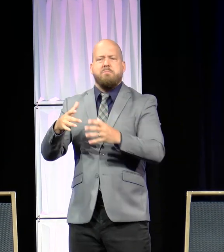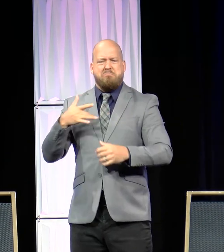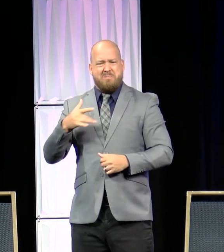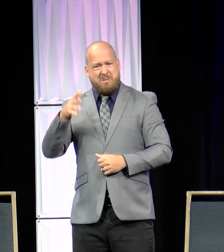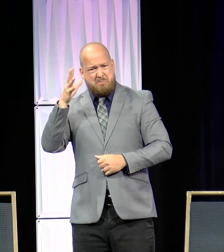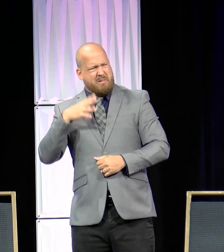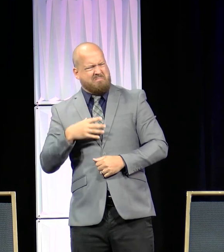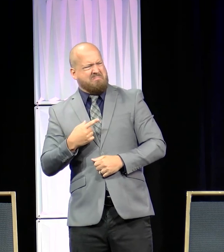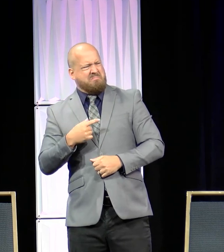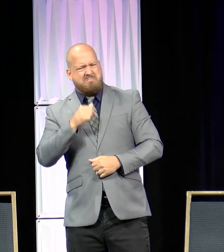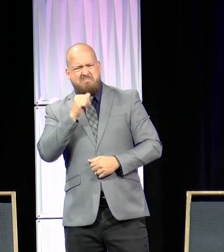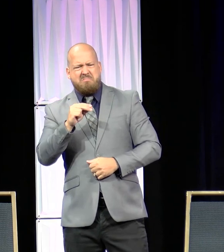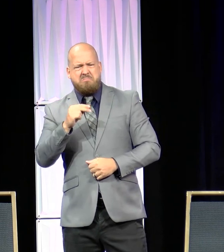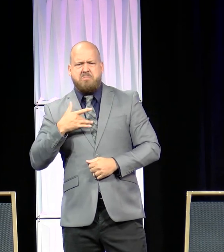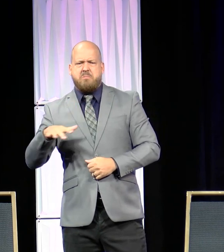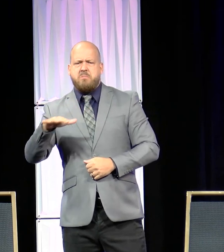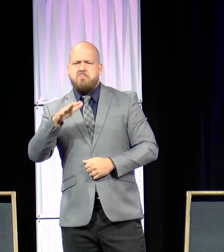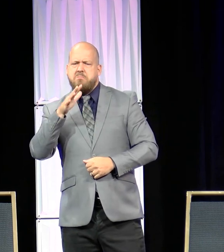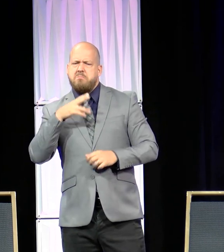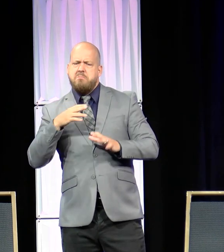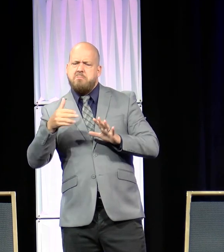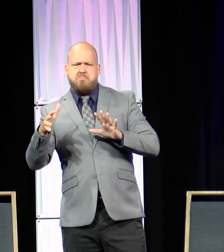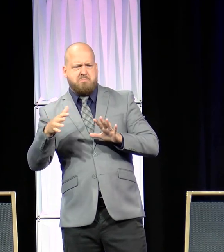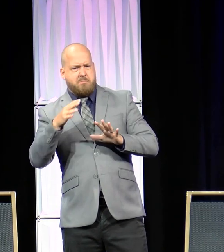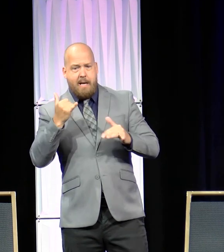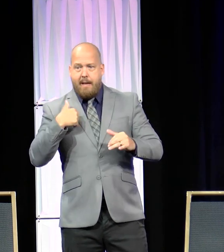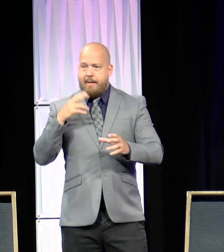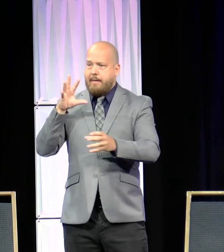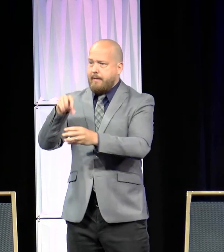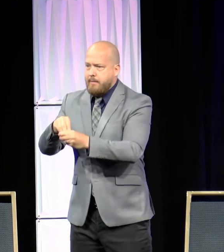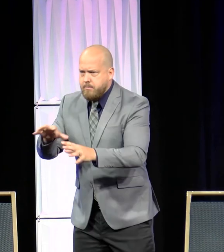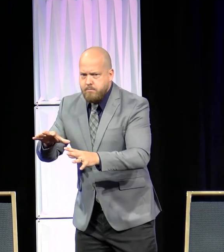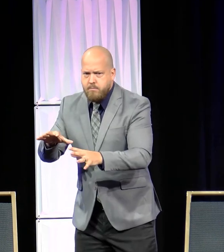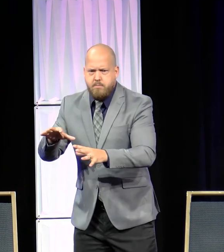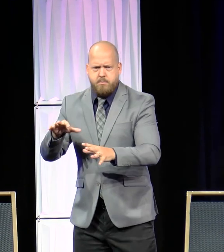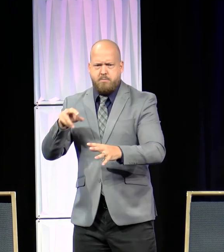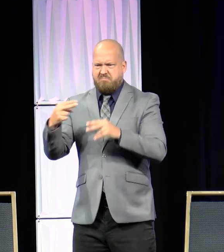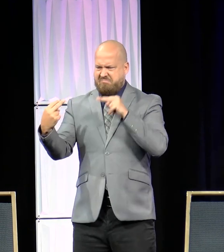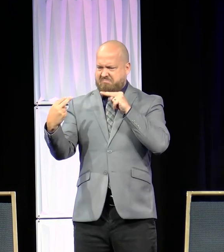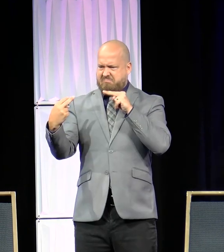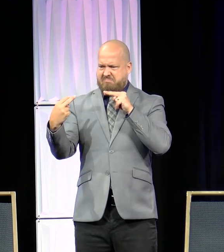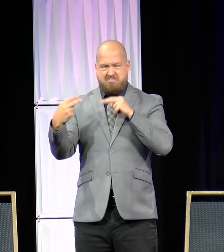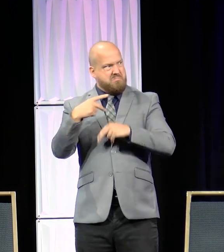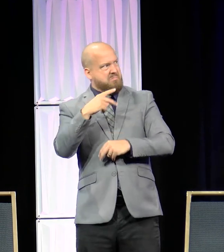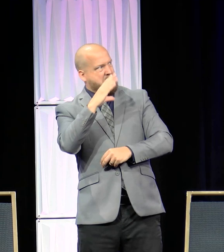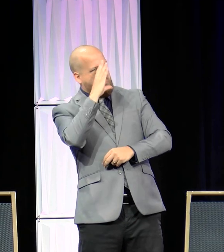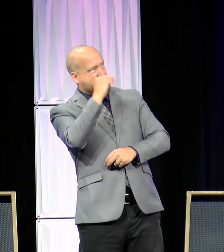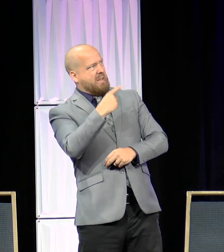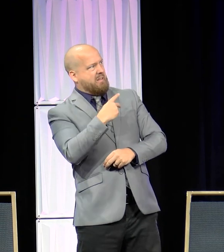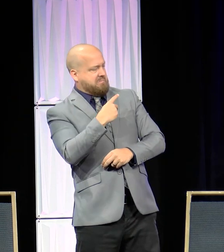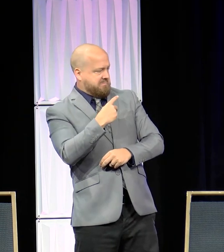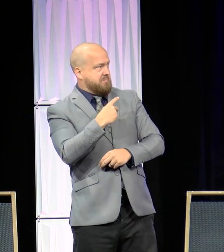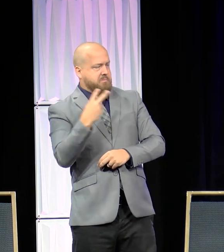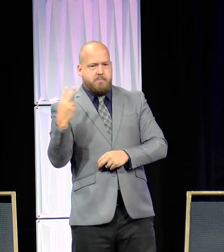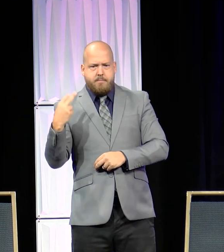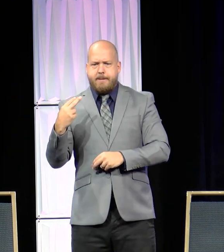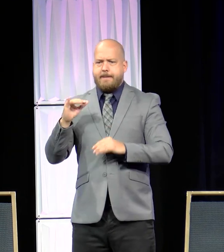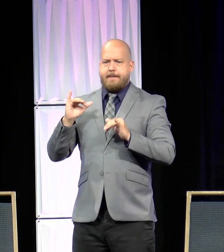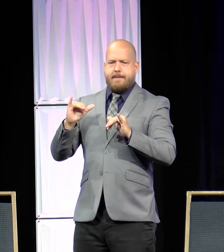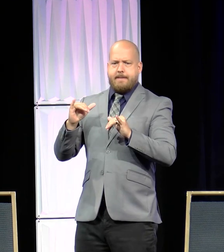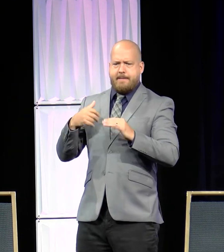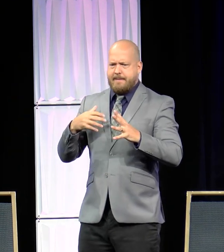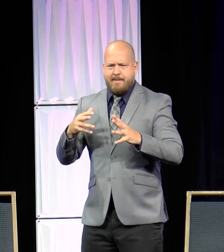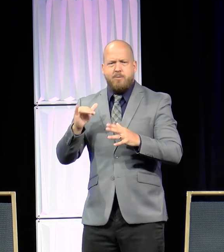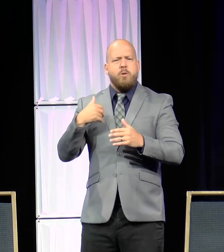you know, I wasn't too welcome at the time. I wanted to do prevention work, which was challenging to those who were doing